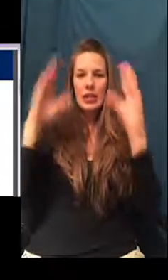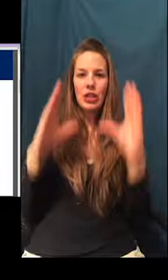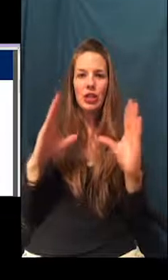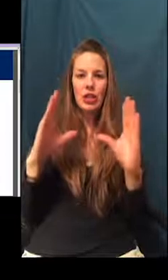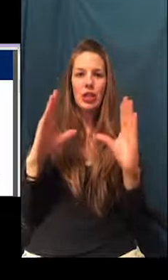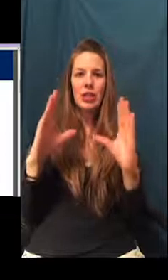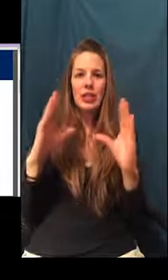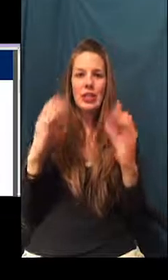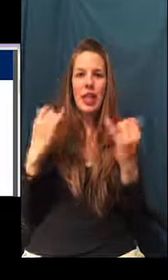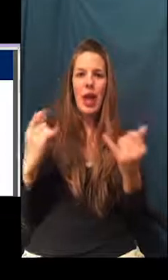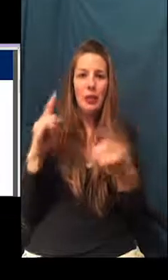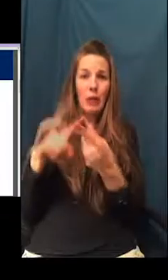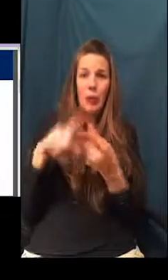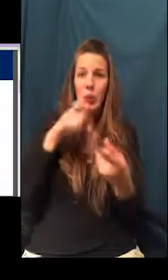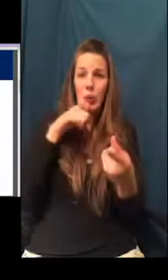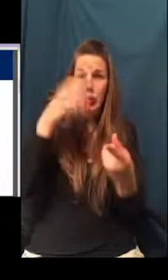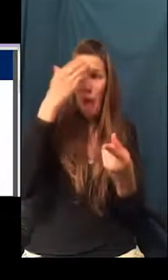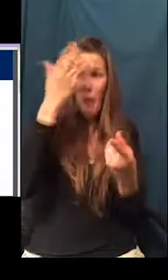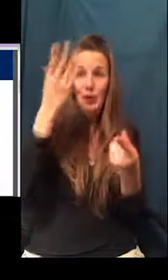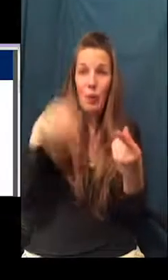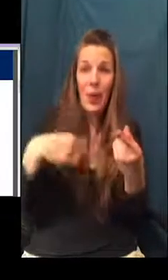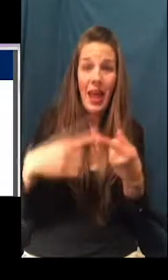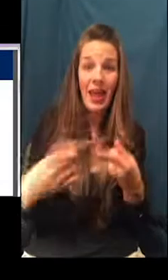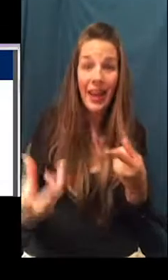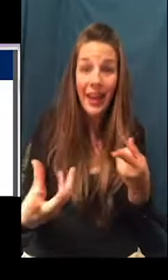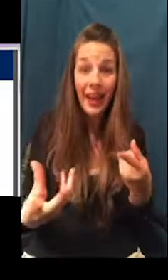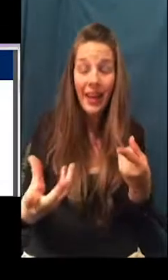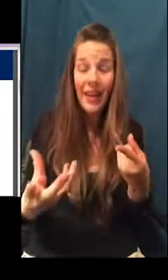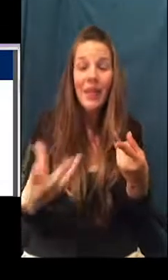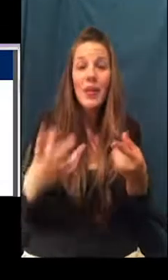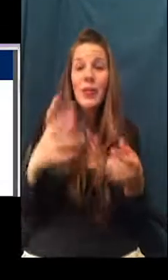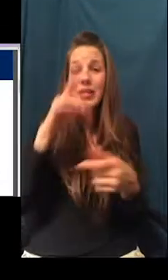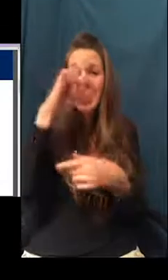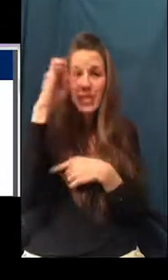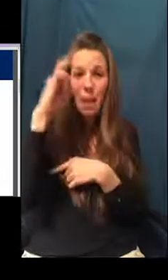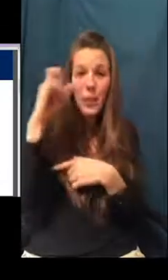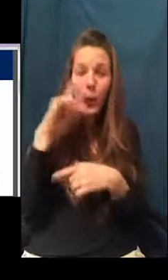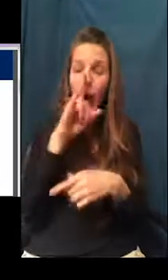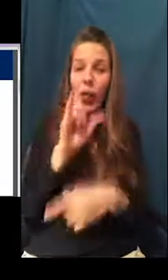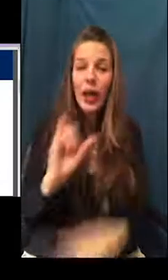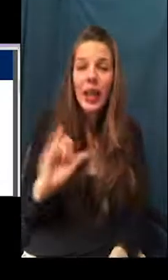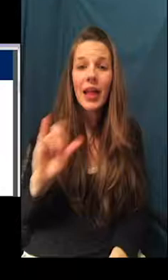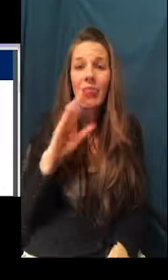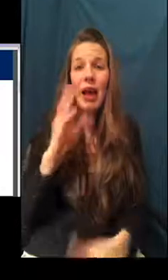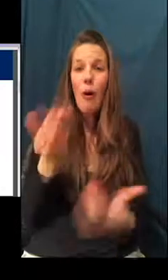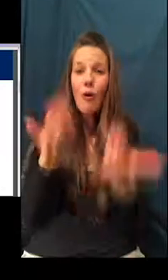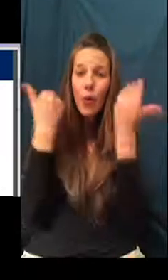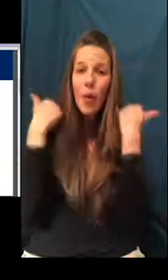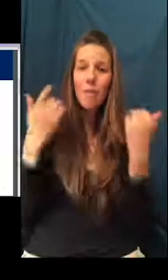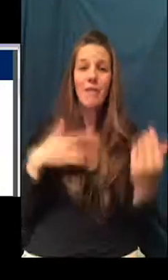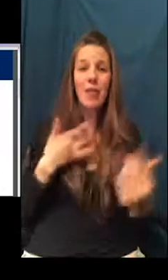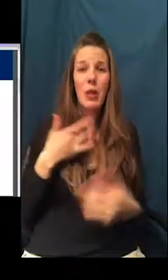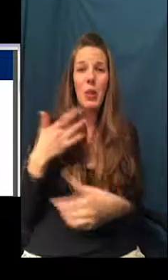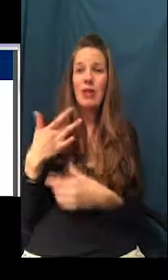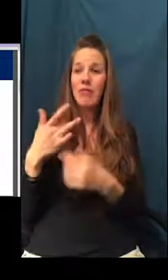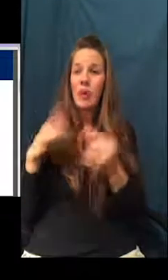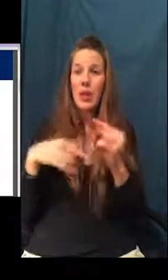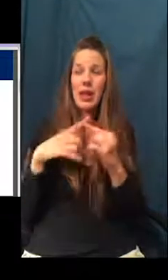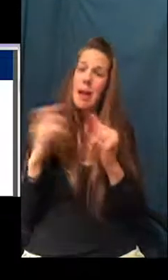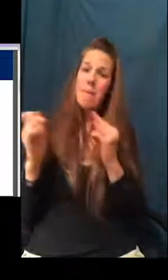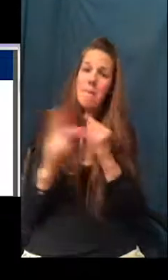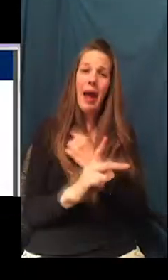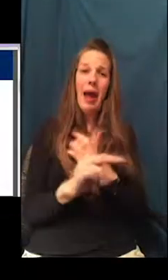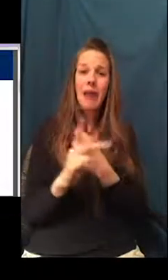teachers from now until who knows when, and what is summer going to look like, and those overwhelming feelings of when are we going to get